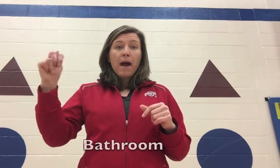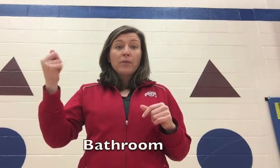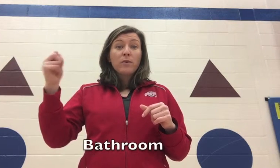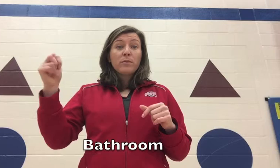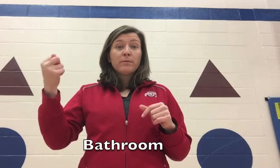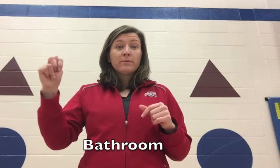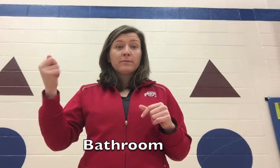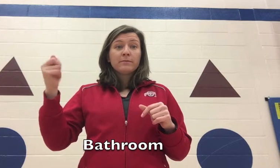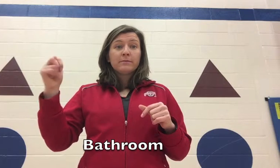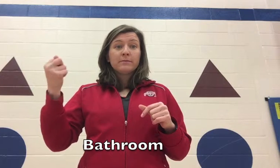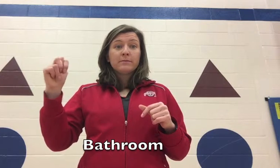Bathroom.